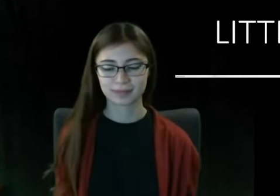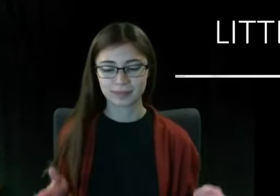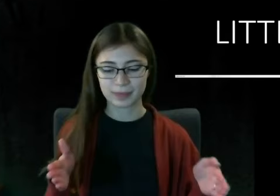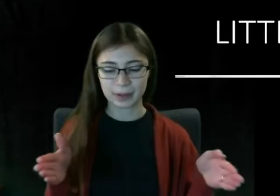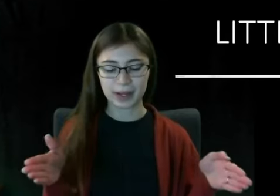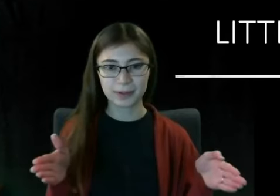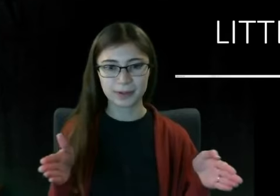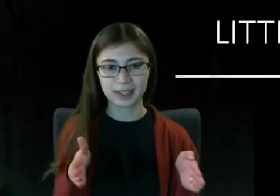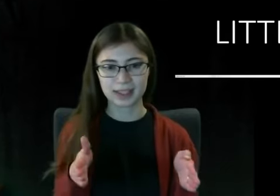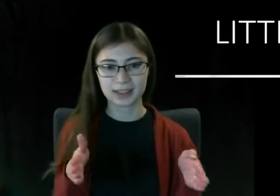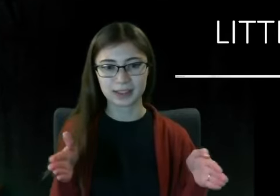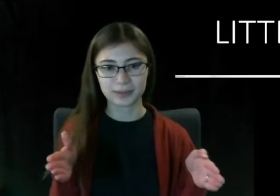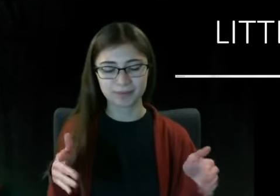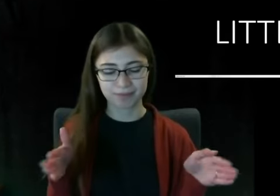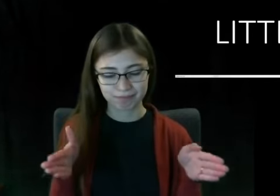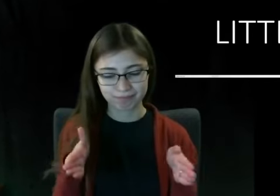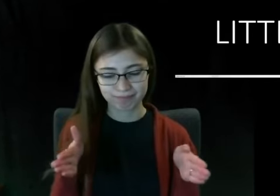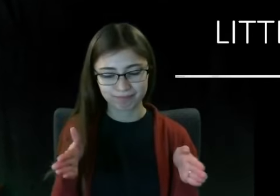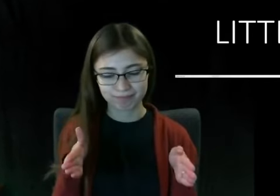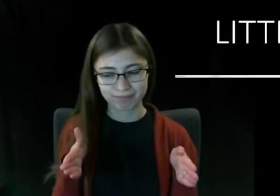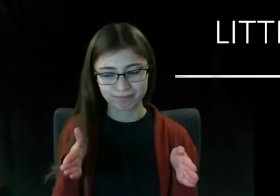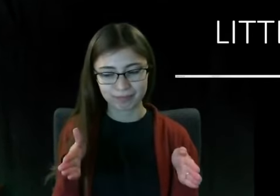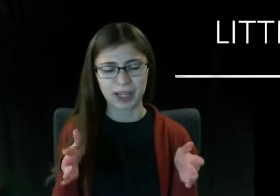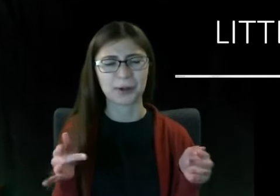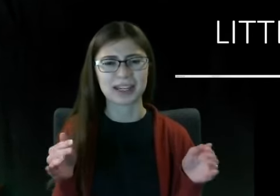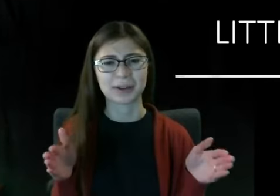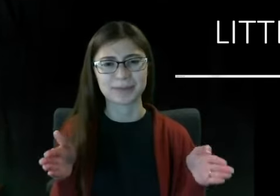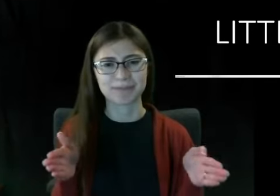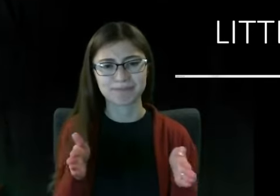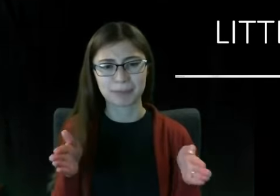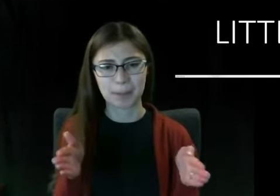So out, in, out. Out, in, out, in.